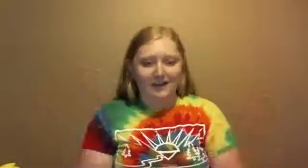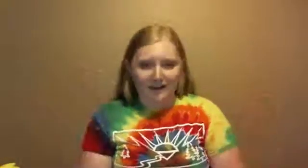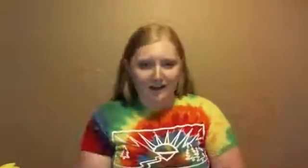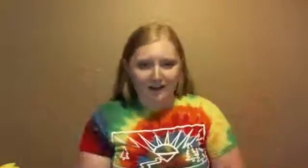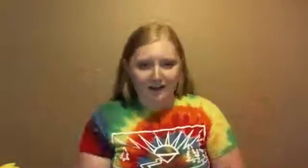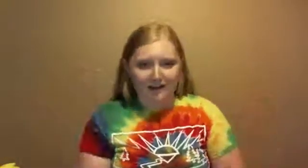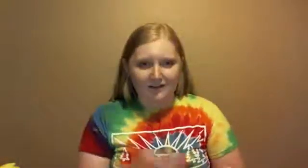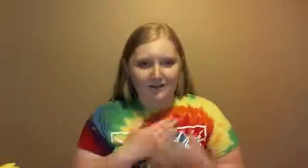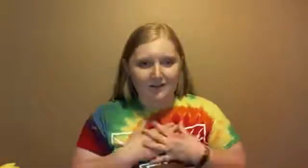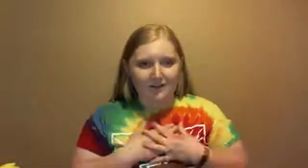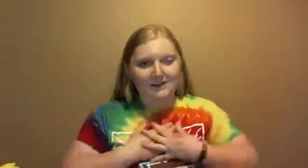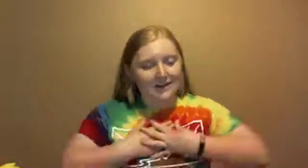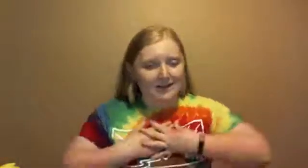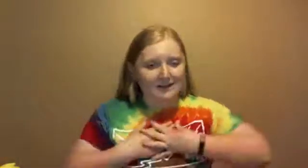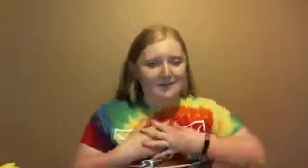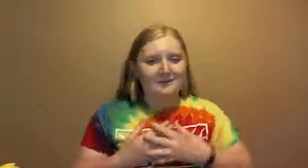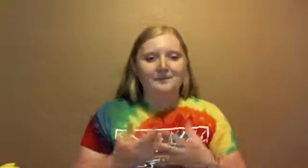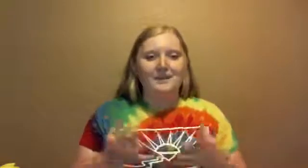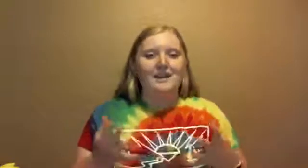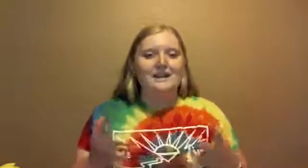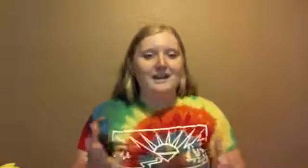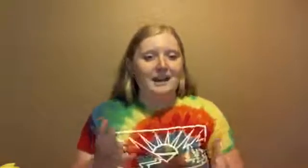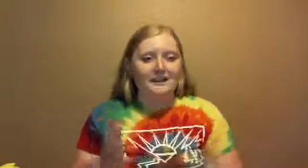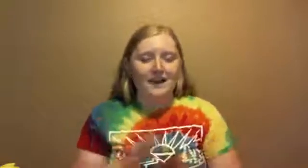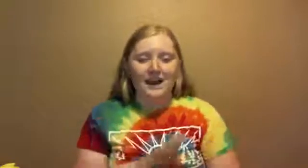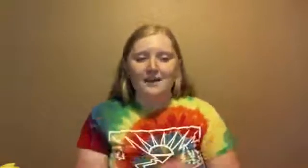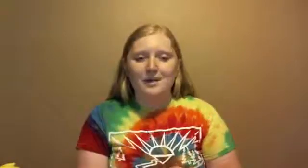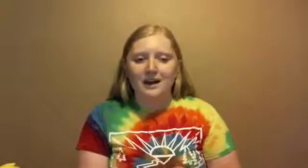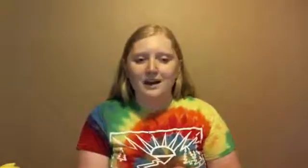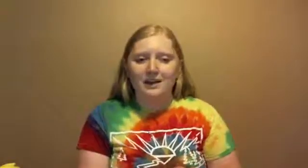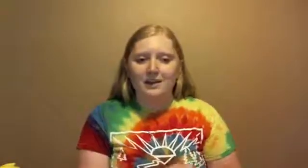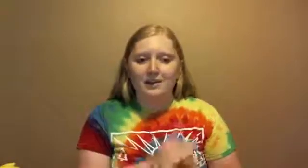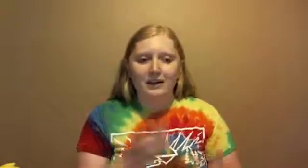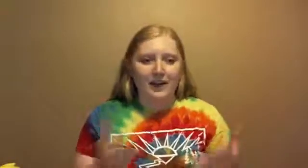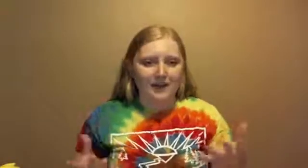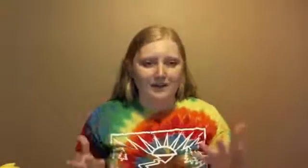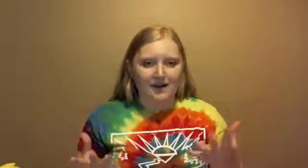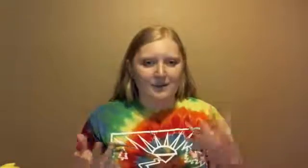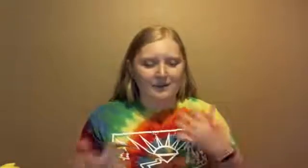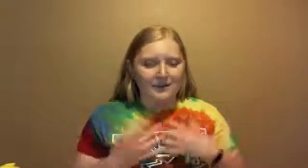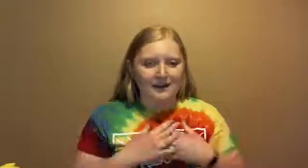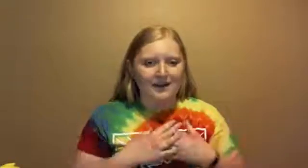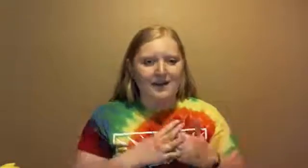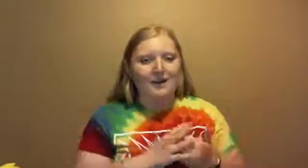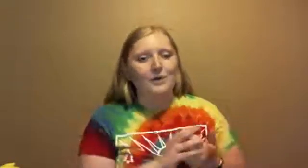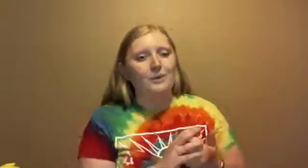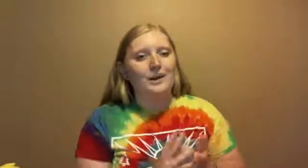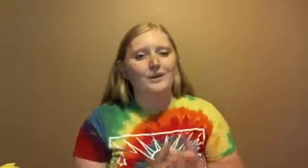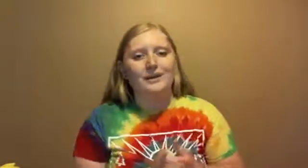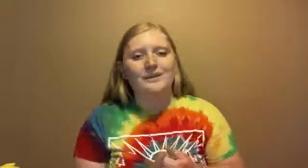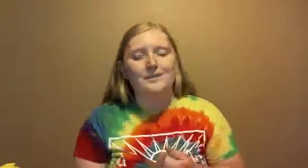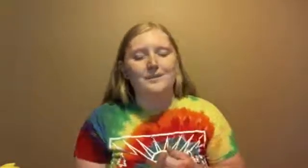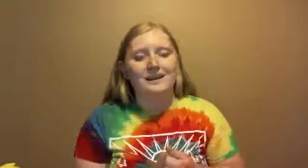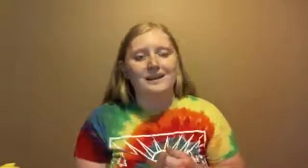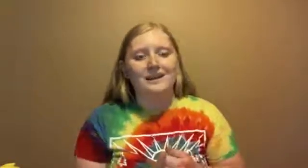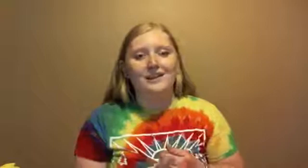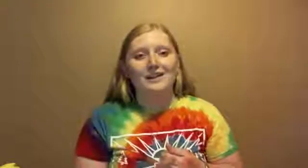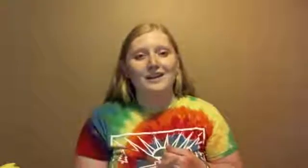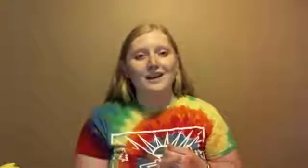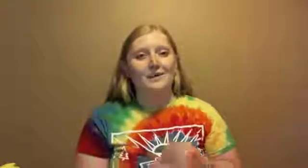ASL Colors with me, Liz. Next time on Learning ASL with me, we are going to be learning